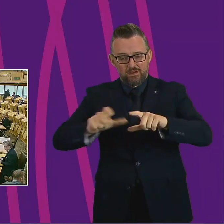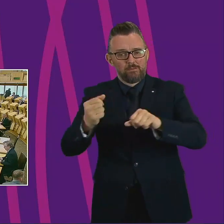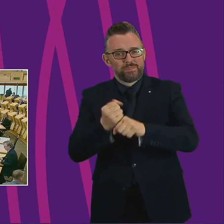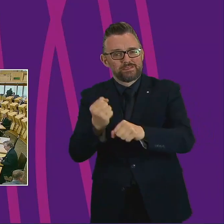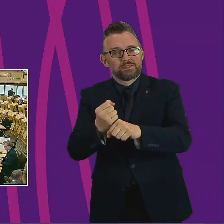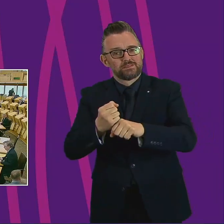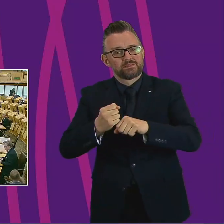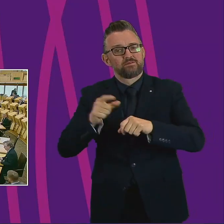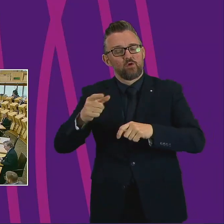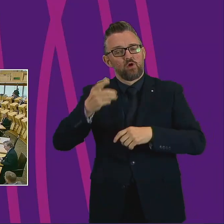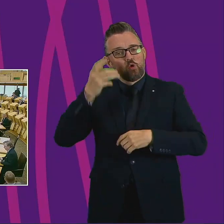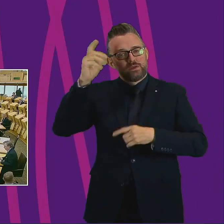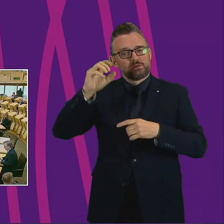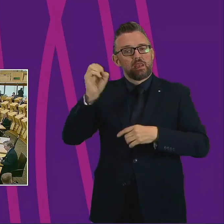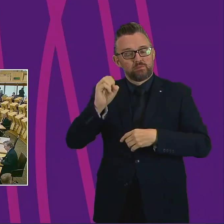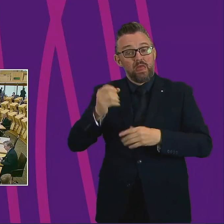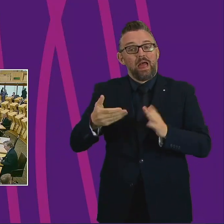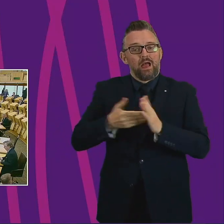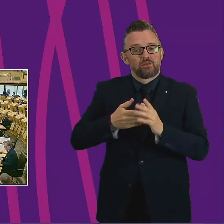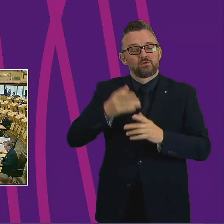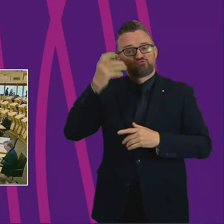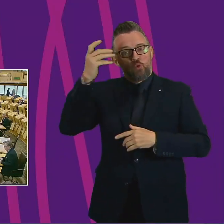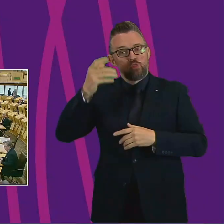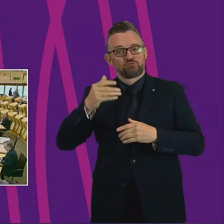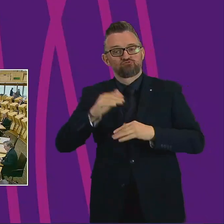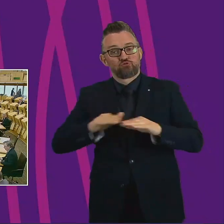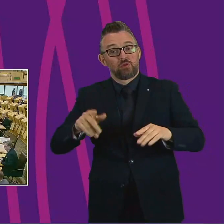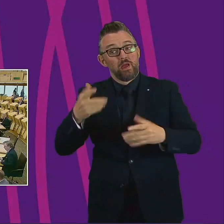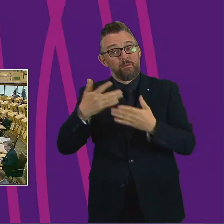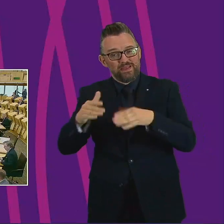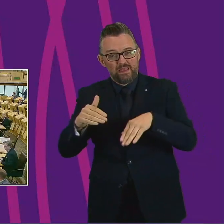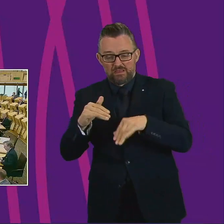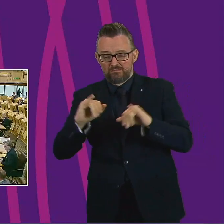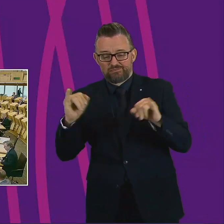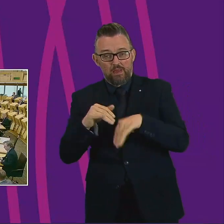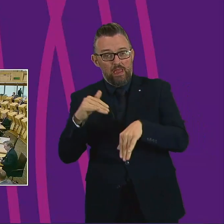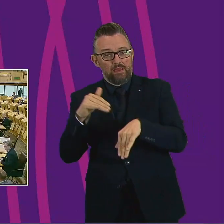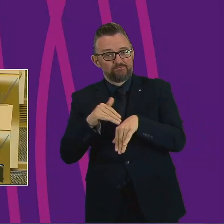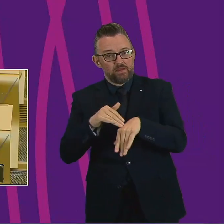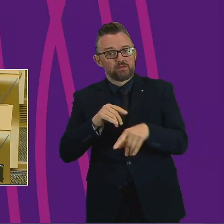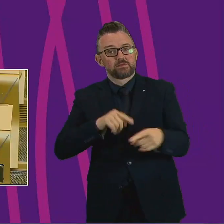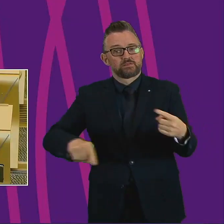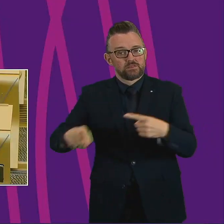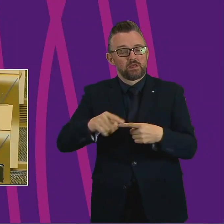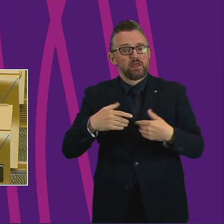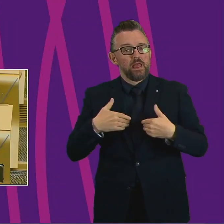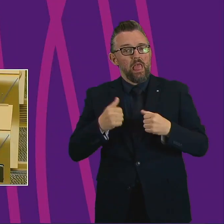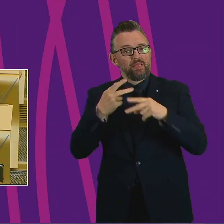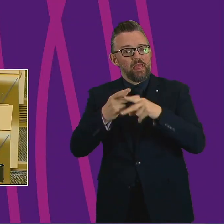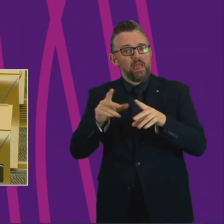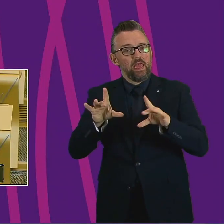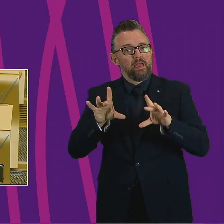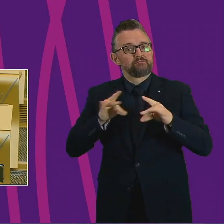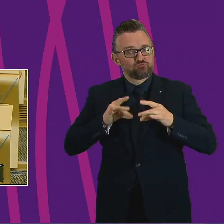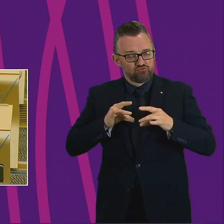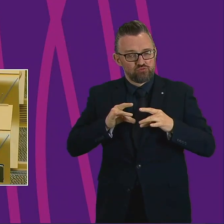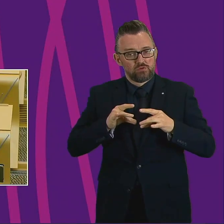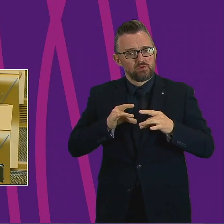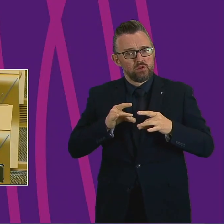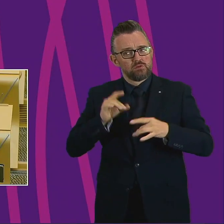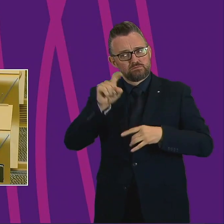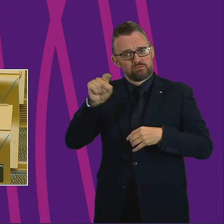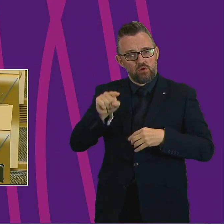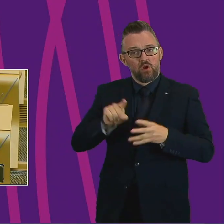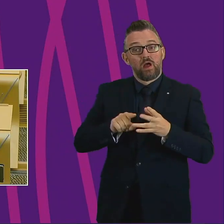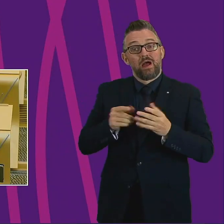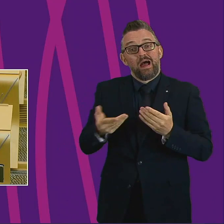Hospital and the Royal Hospital for Children has had an adverse impact on the risk of healthcare associated infection and whether there is wider